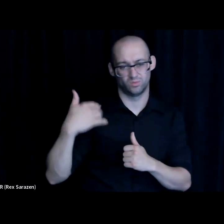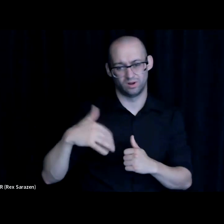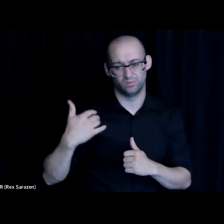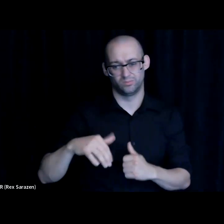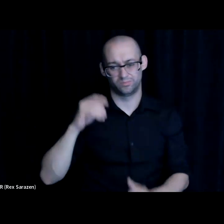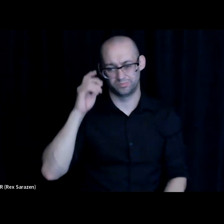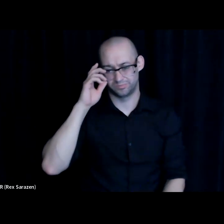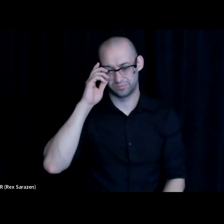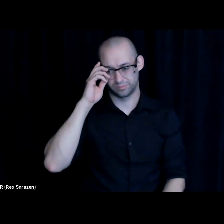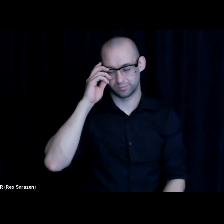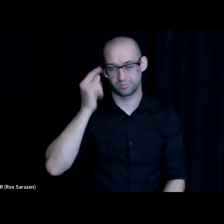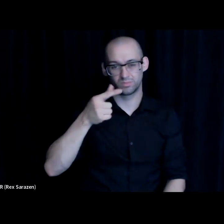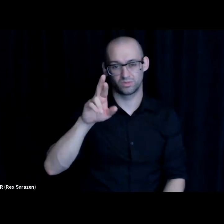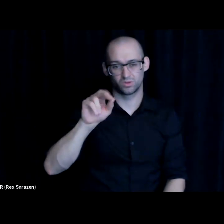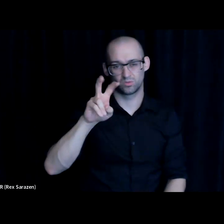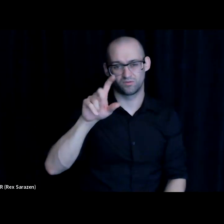those became,